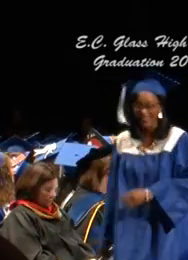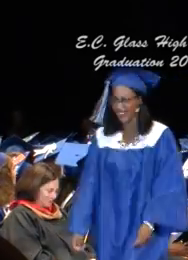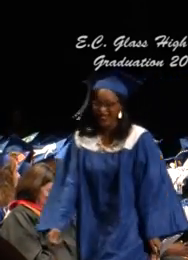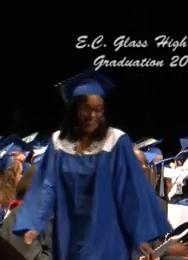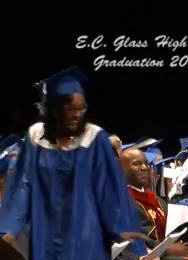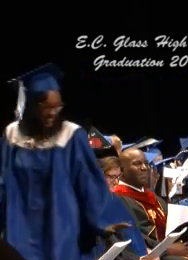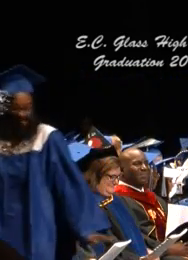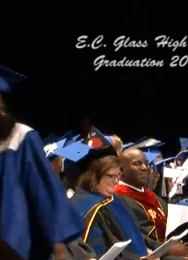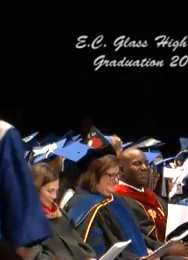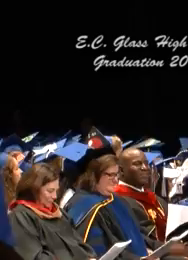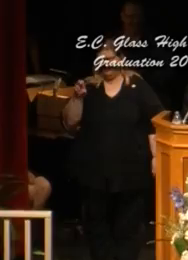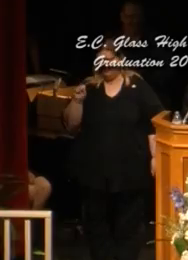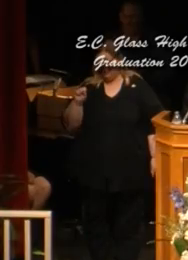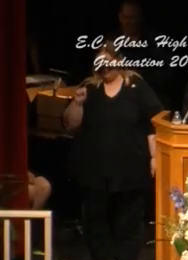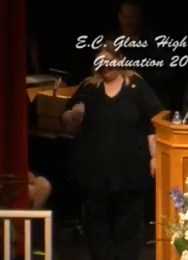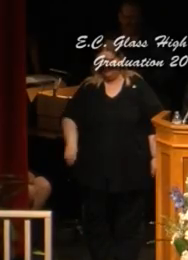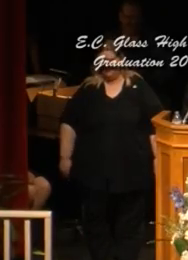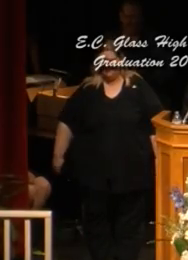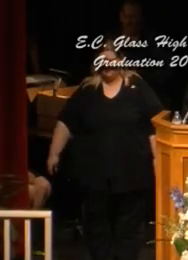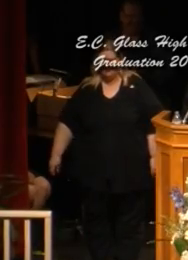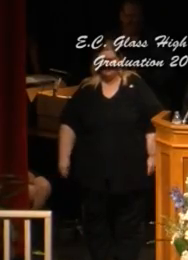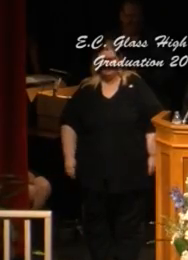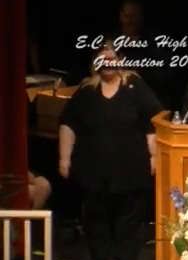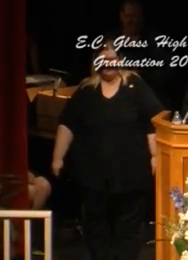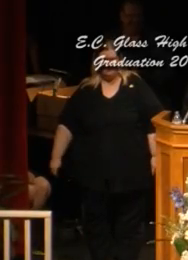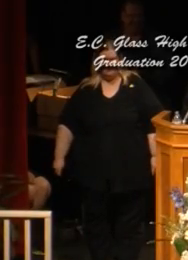Ariana Michaela Jones.